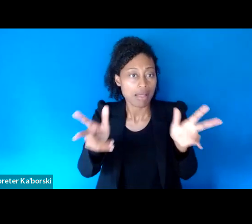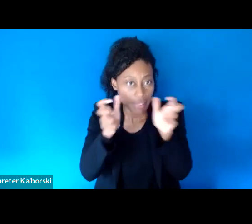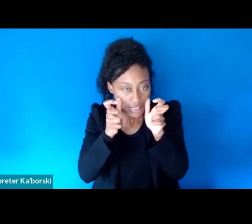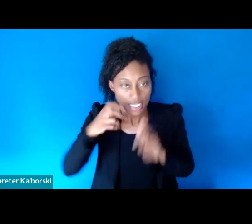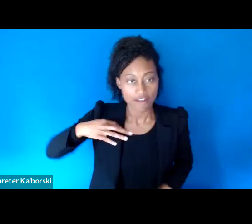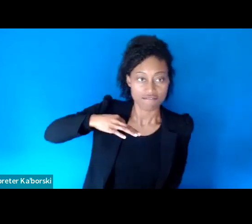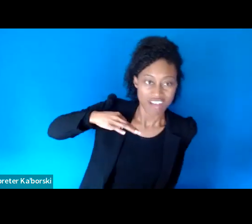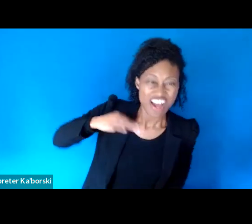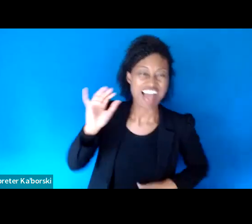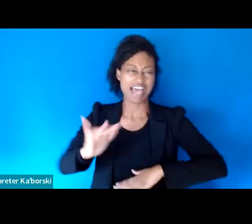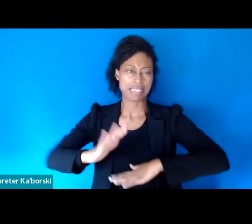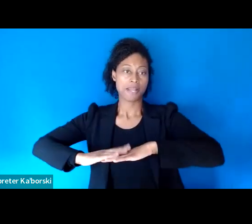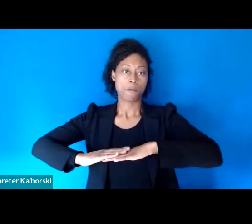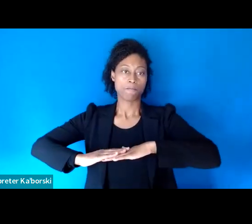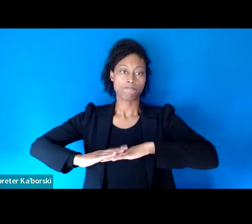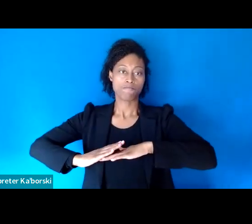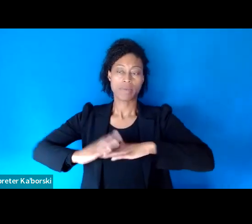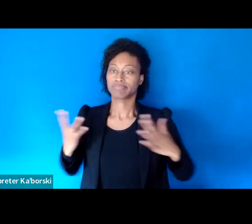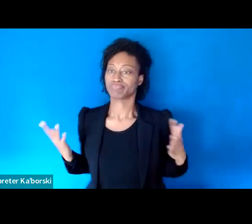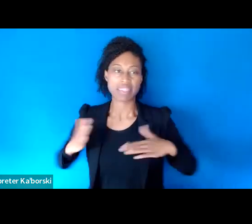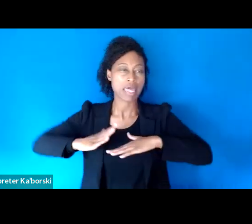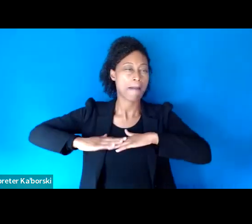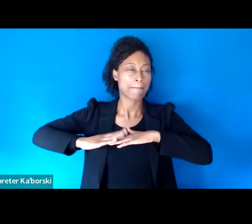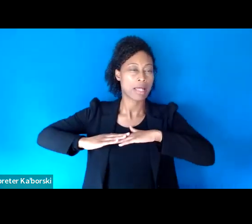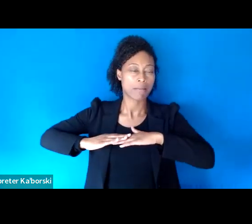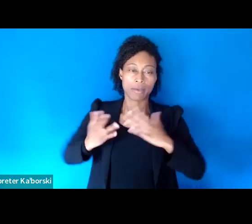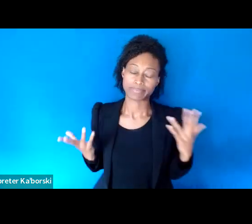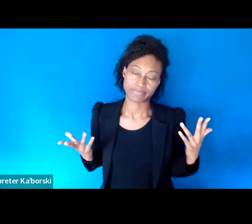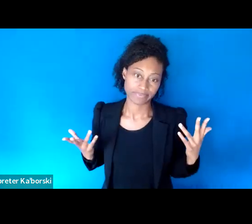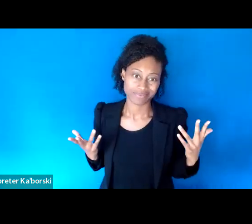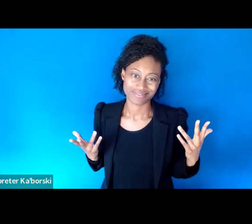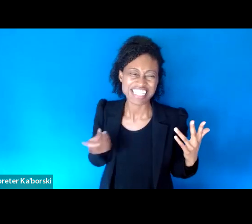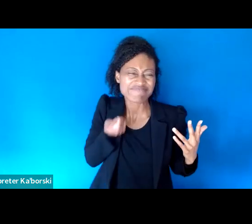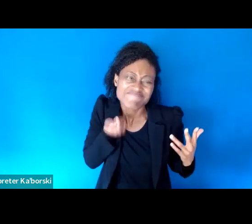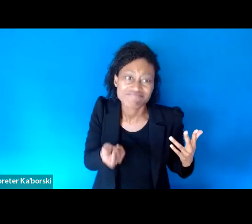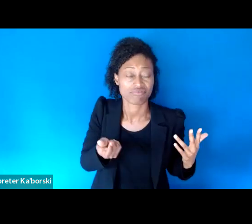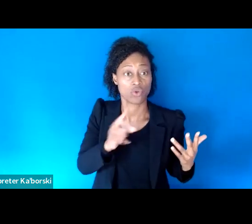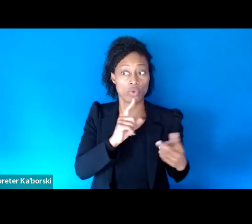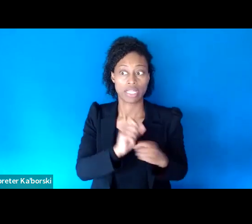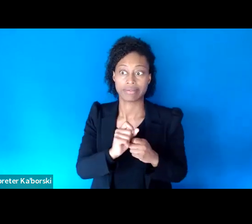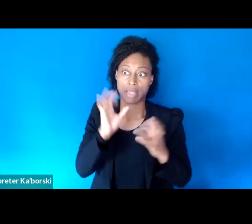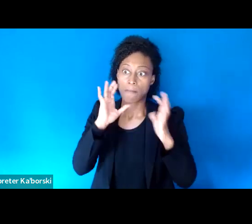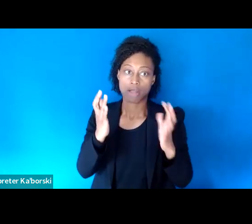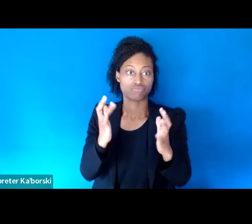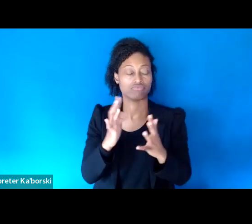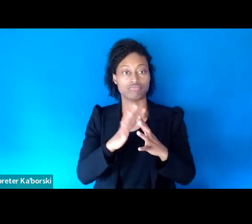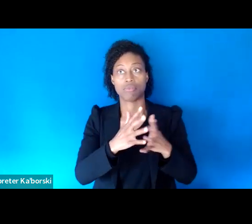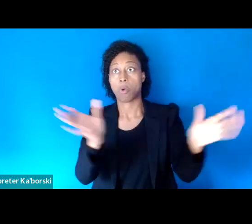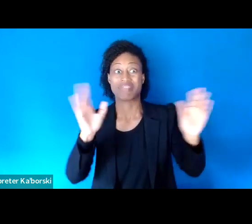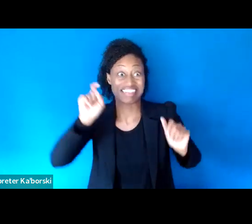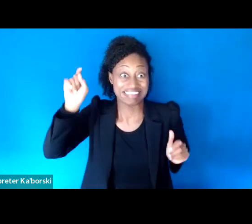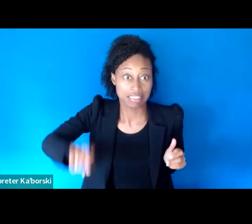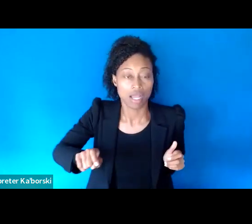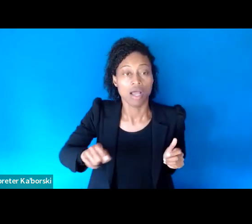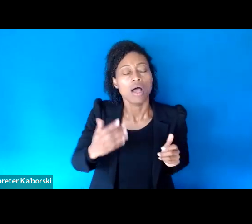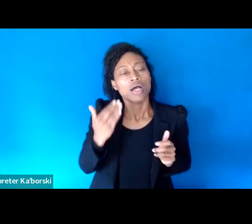be done. It's just reaching the bar. And so we've all experienced inside of the disability